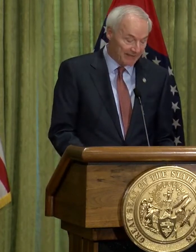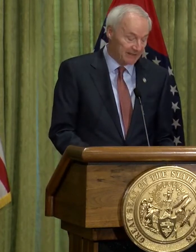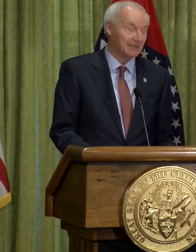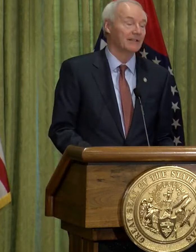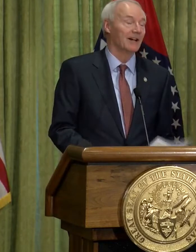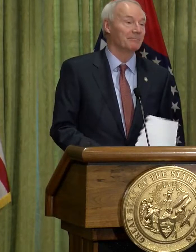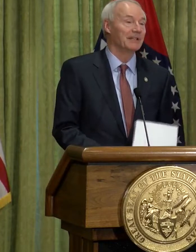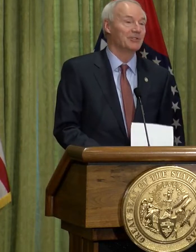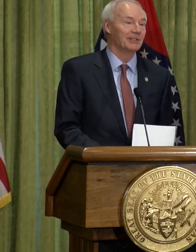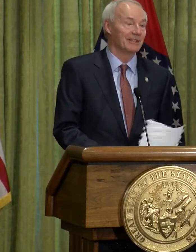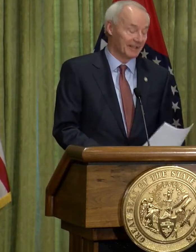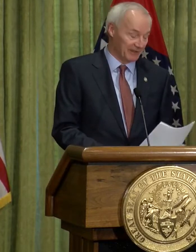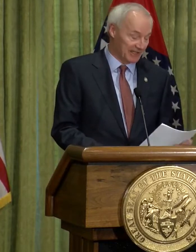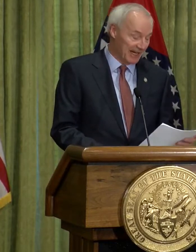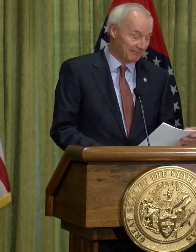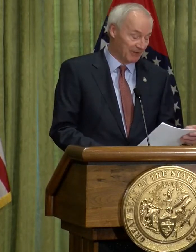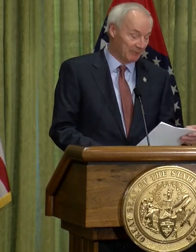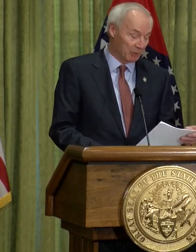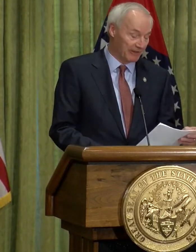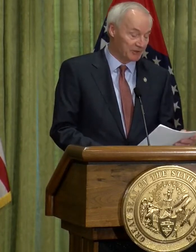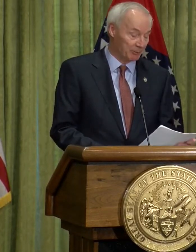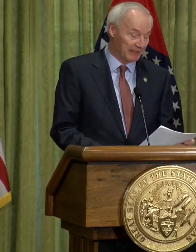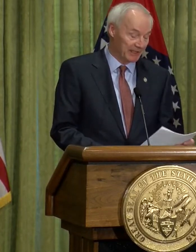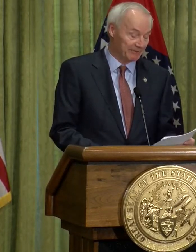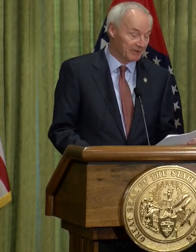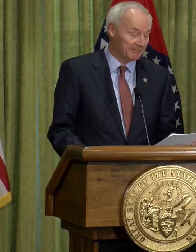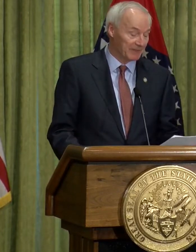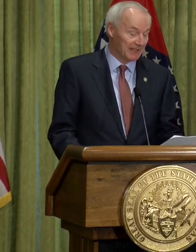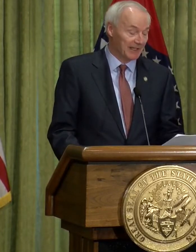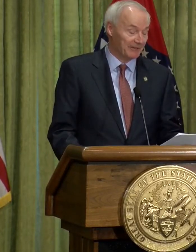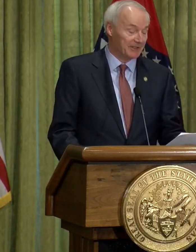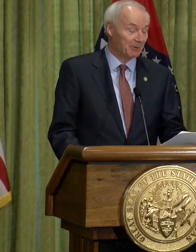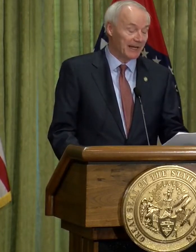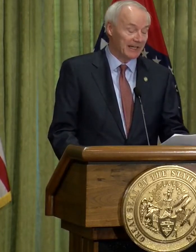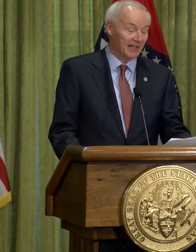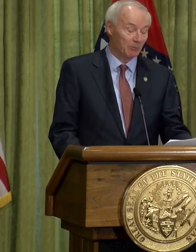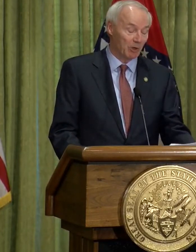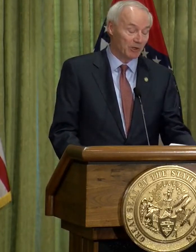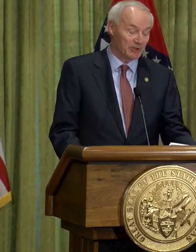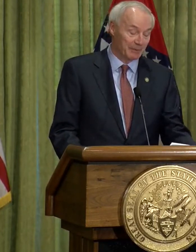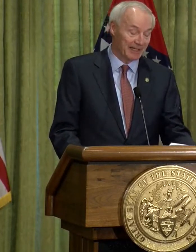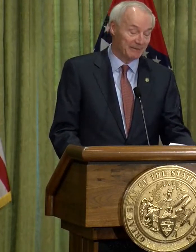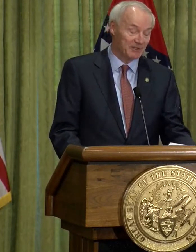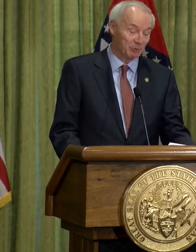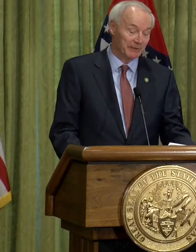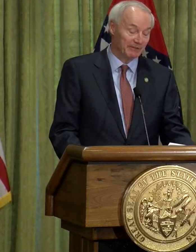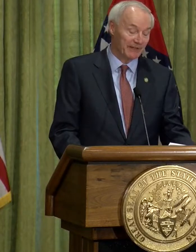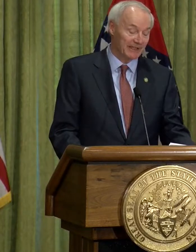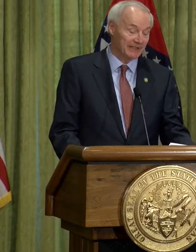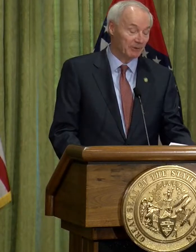I did not mention the time frame where this will be covered. The direct care workers'